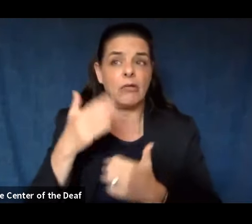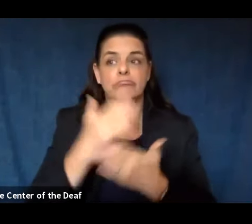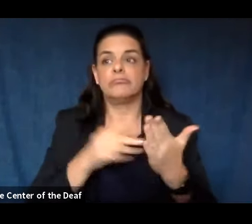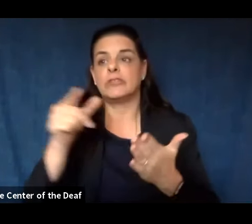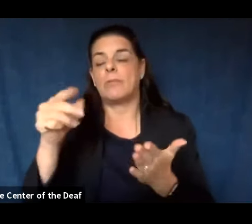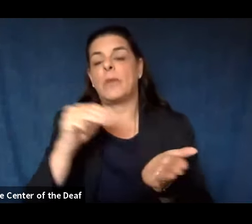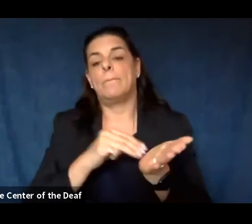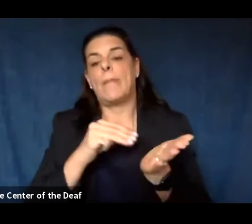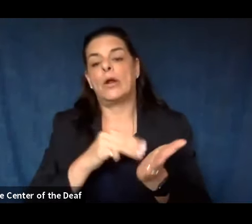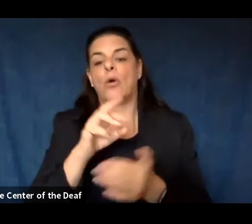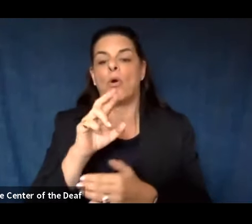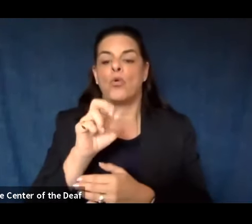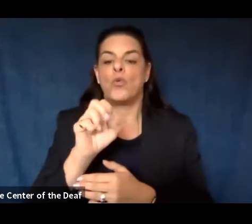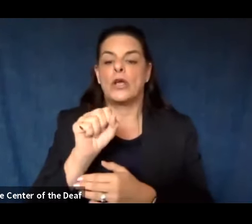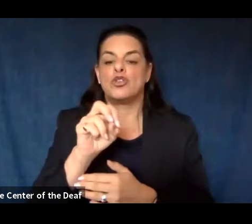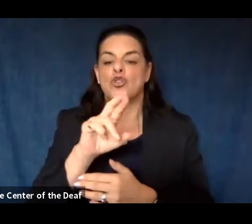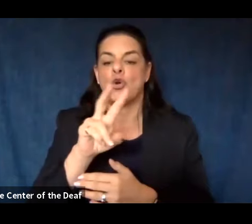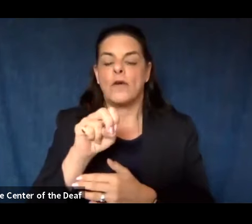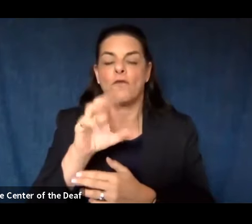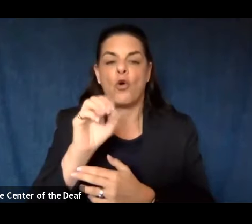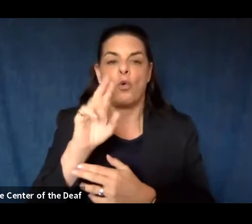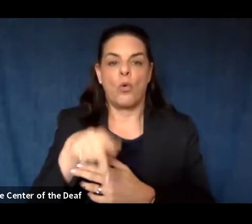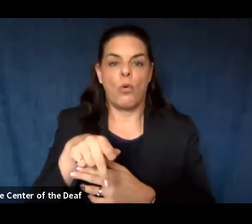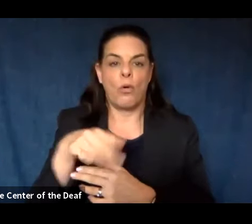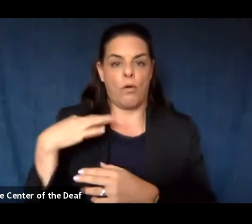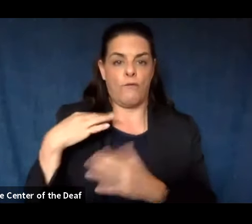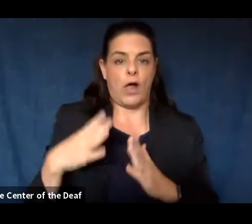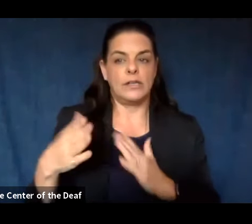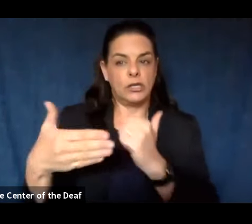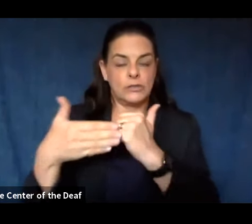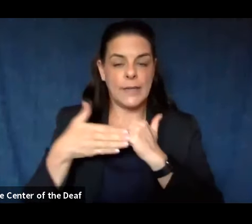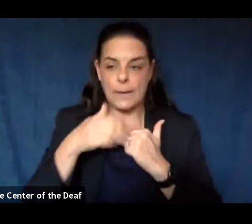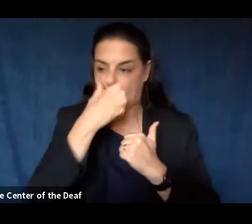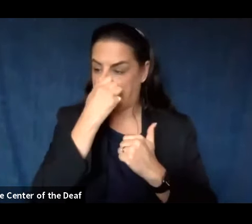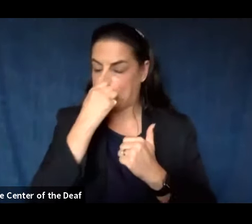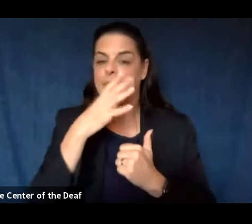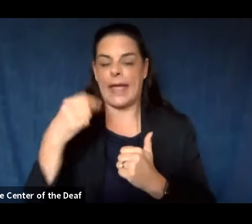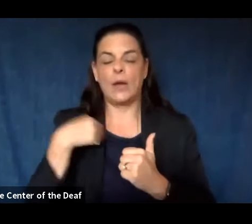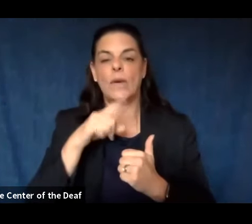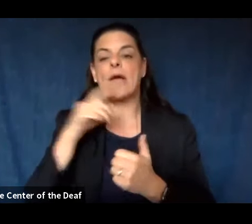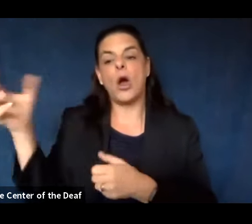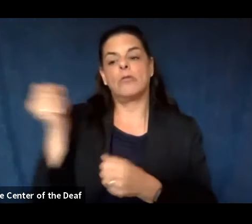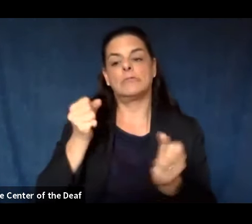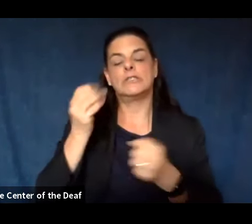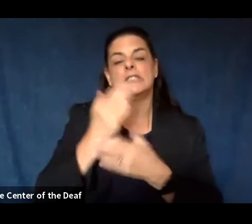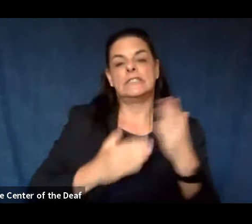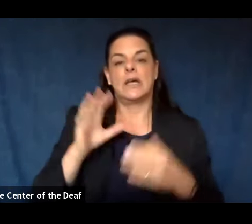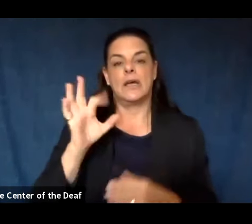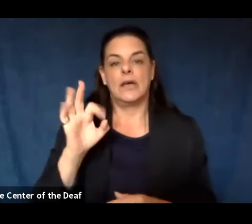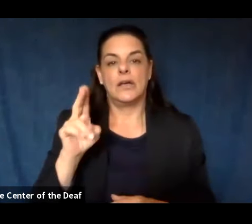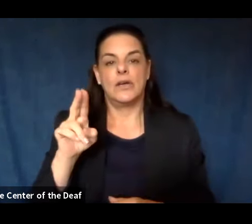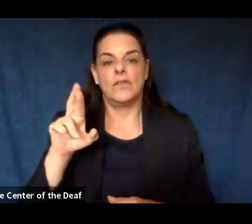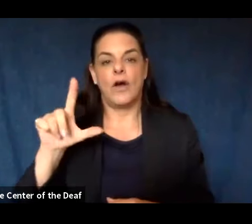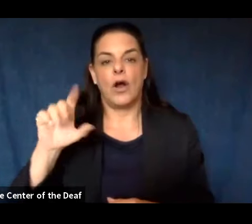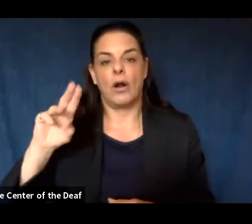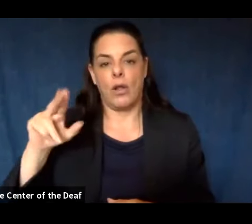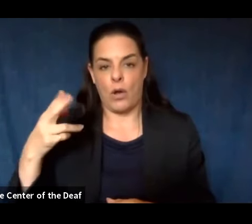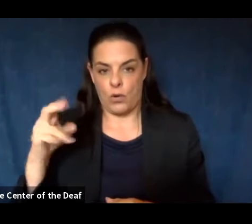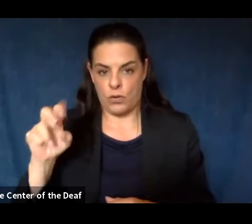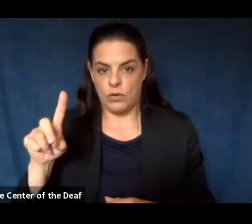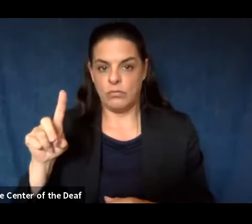Reserve Corps volunteers that have started helping us. And we are bringing back some furloughed Knox County Health Department employees coming